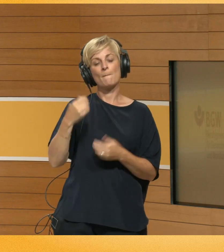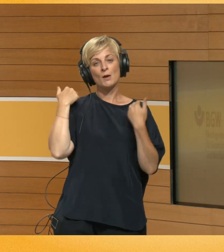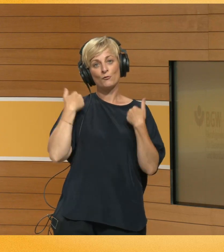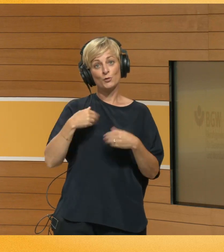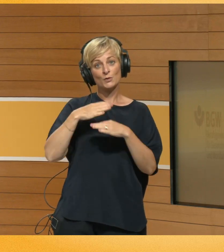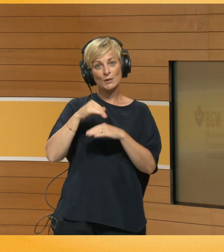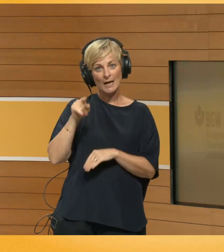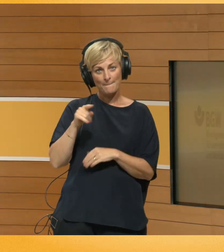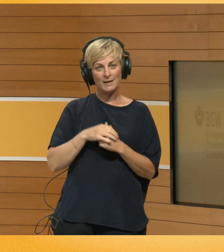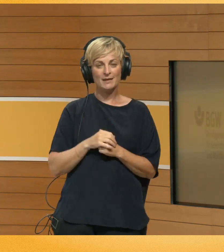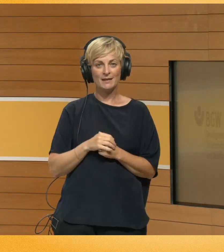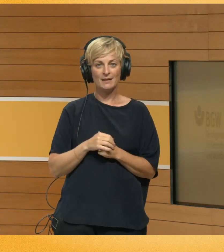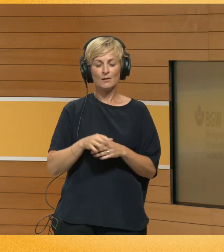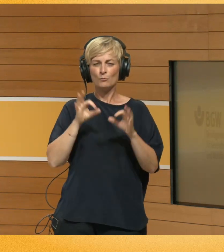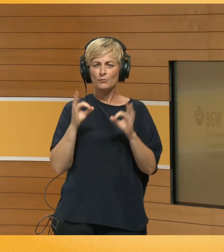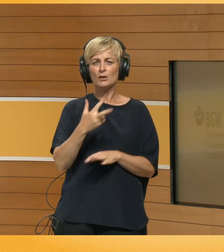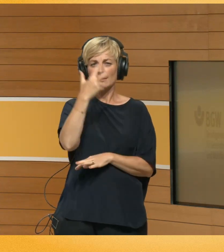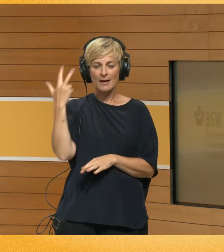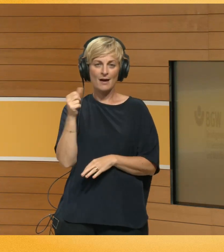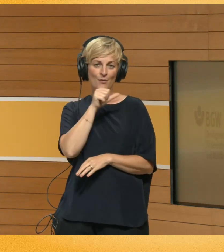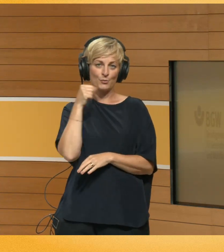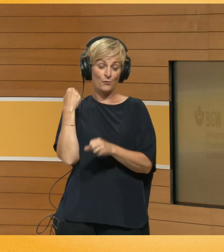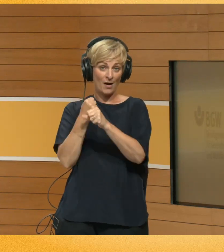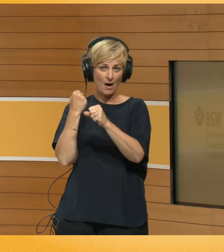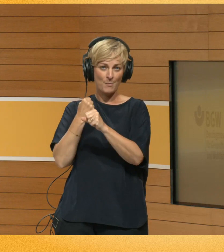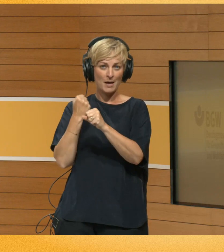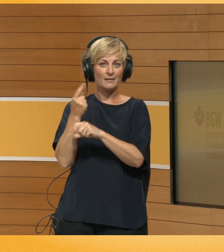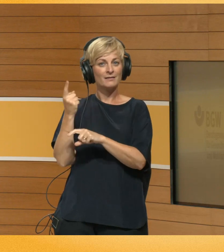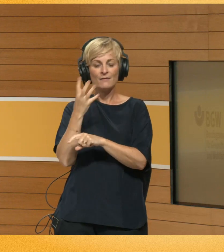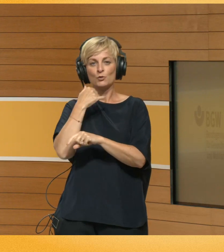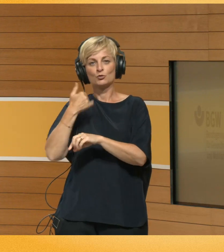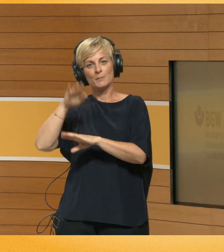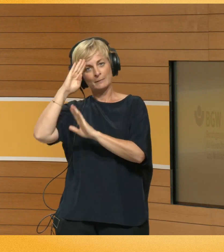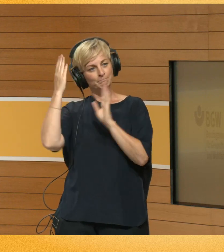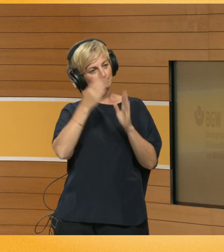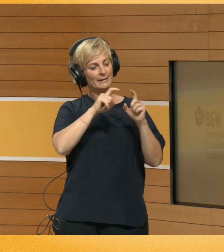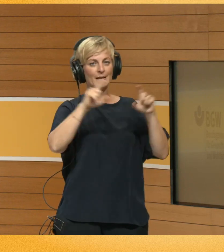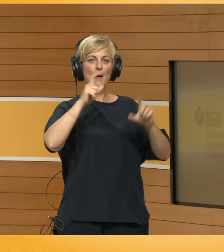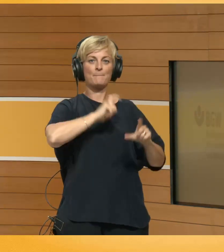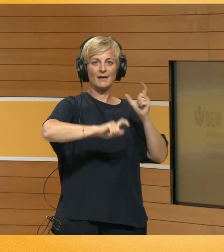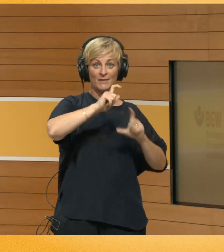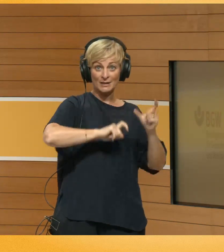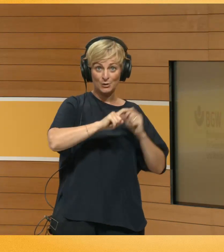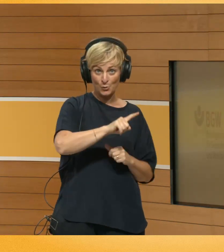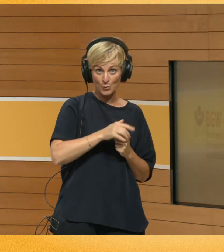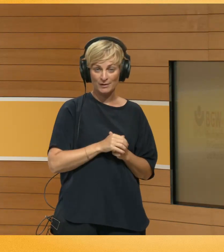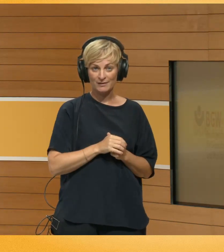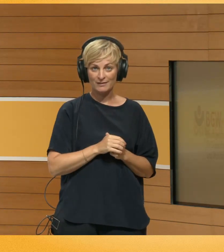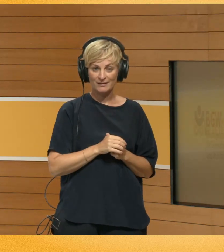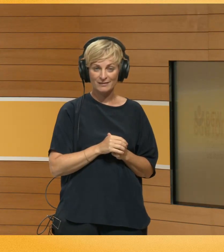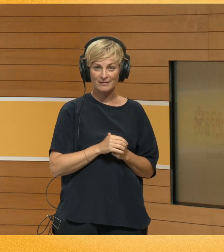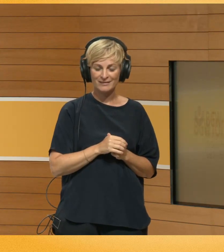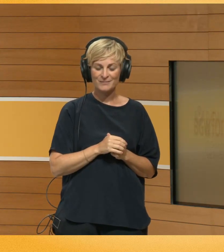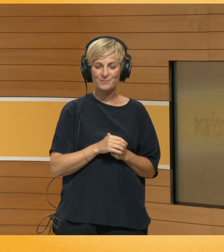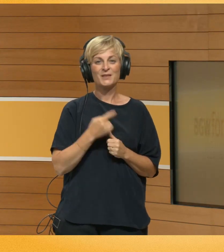wanted to get more into the prevention side of things and did a master's degrees in ergonomics in England as well, so brings